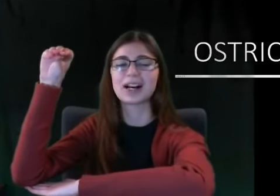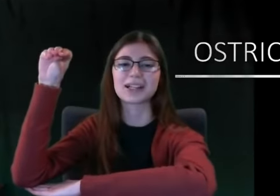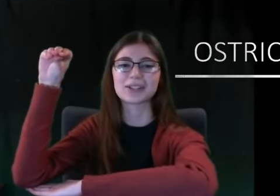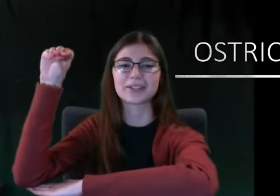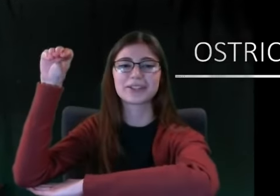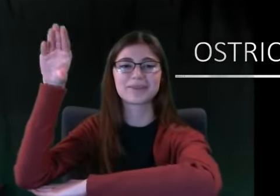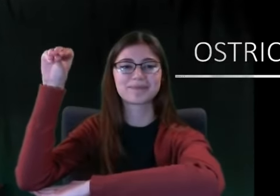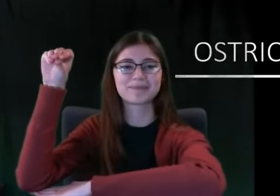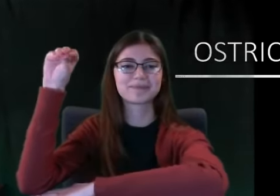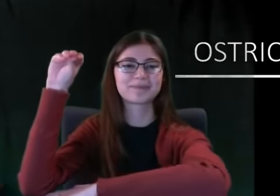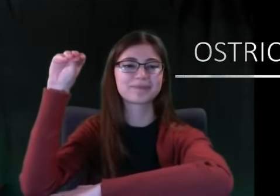Ostrich.